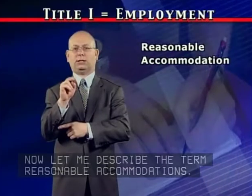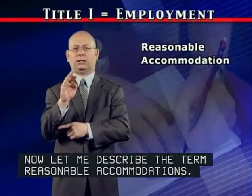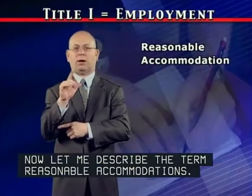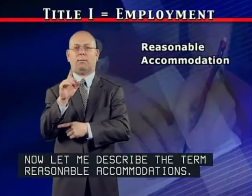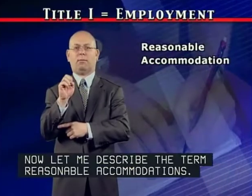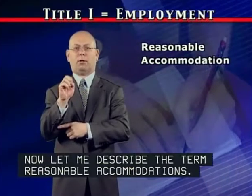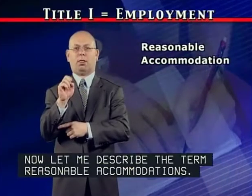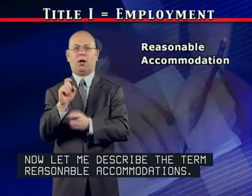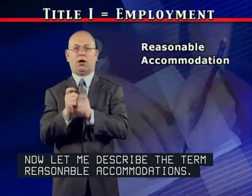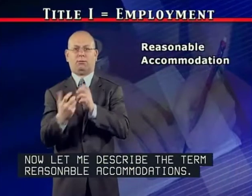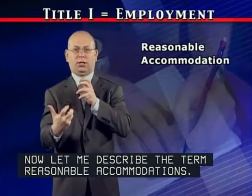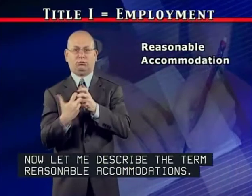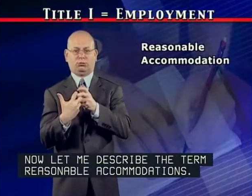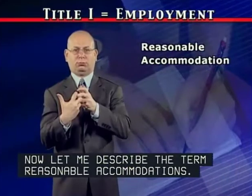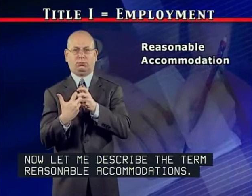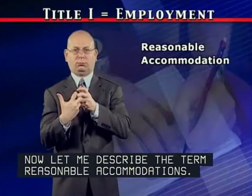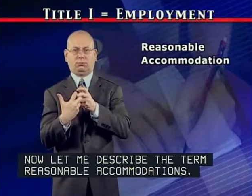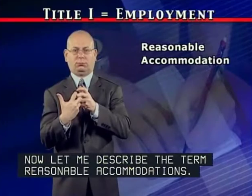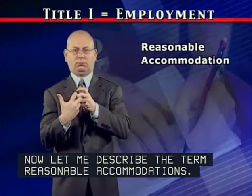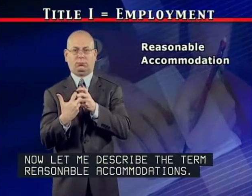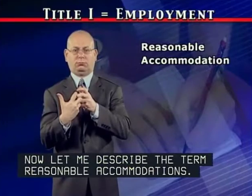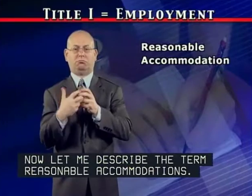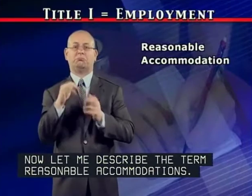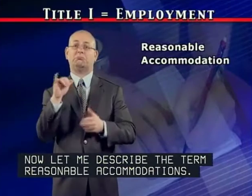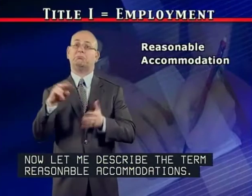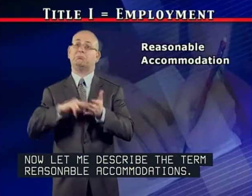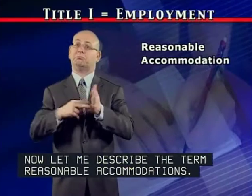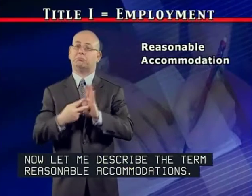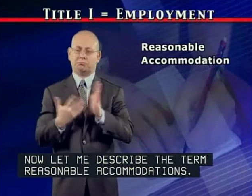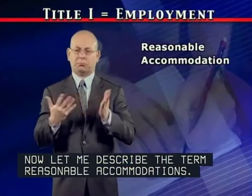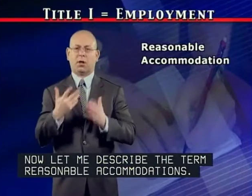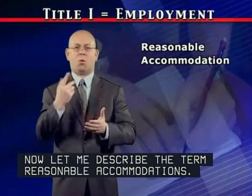Now let me describe the term reasonable accommodations.